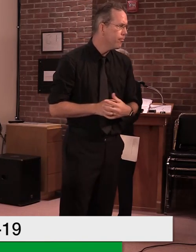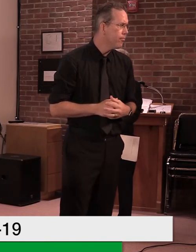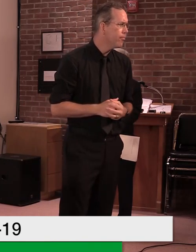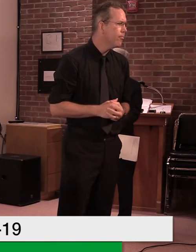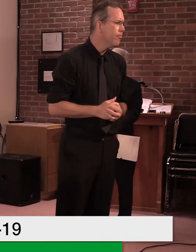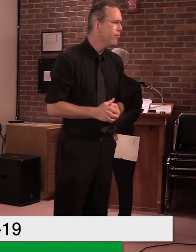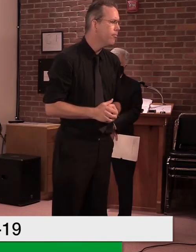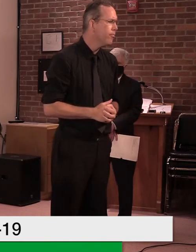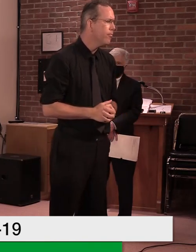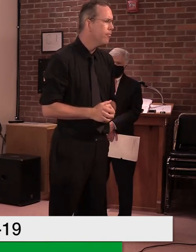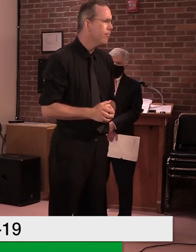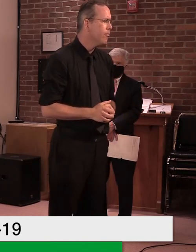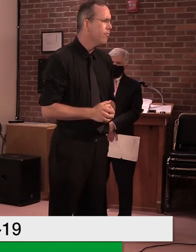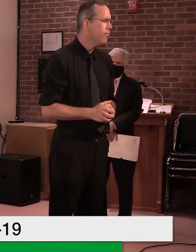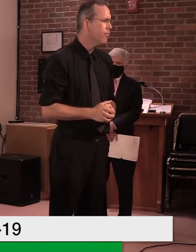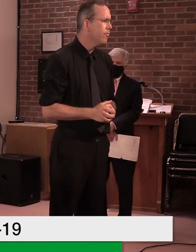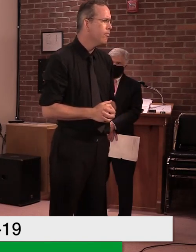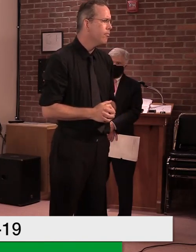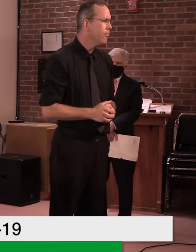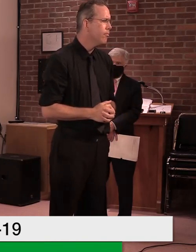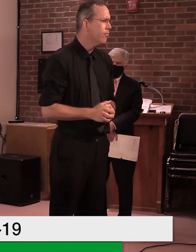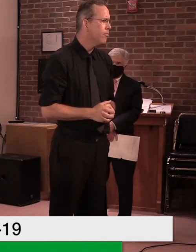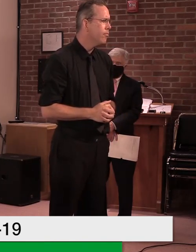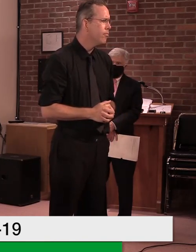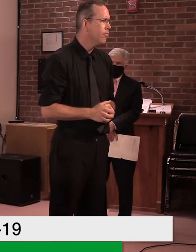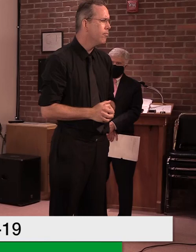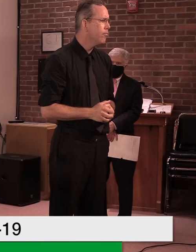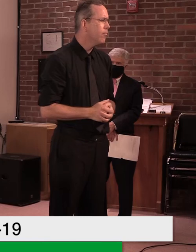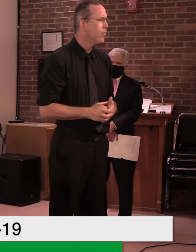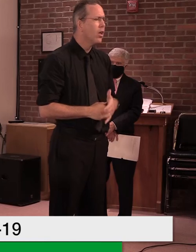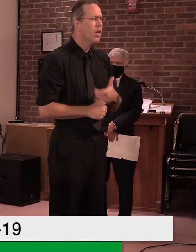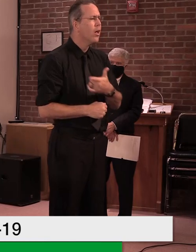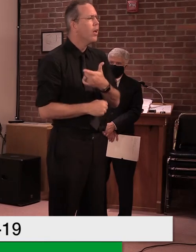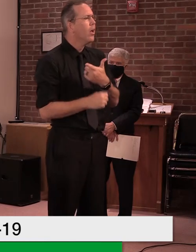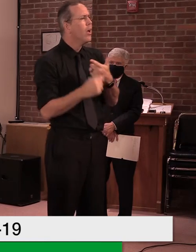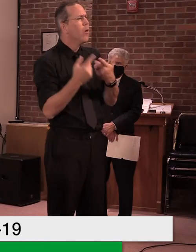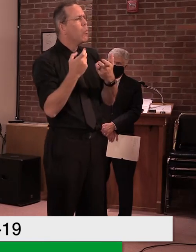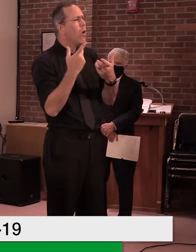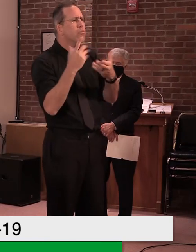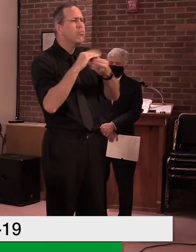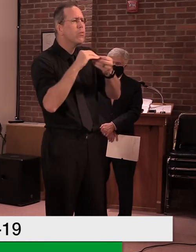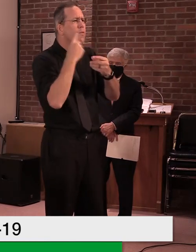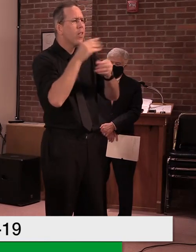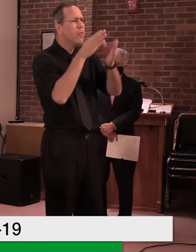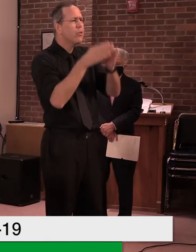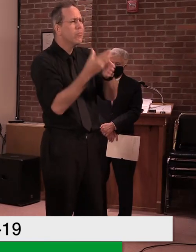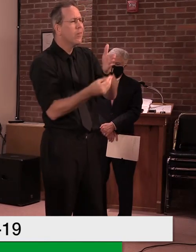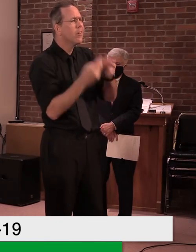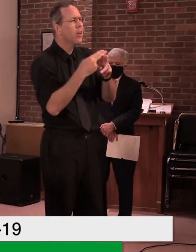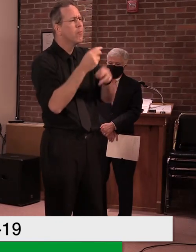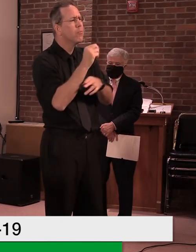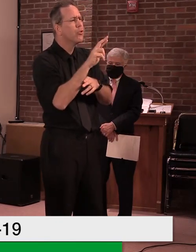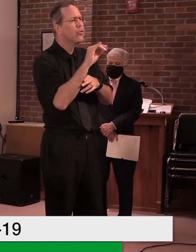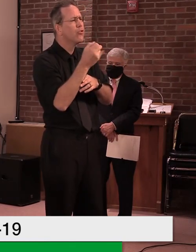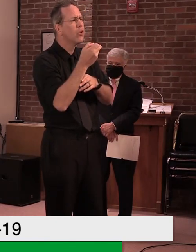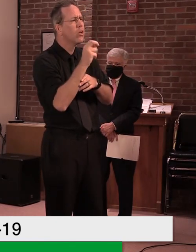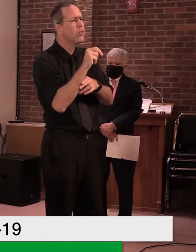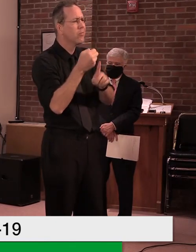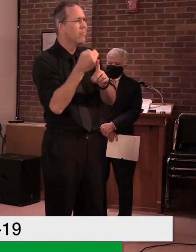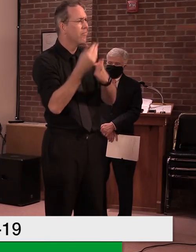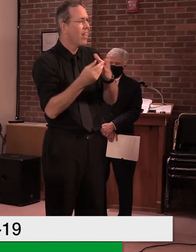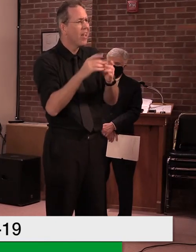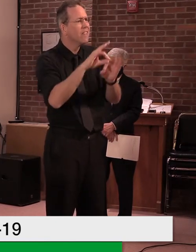again, it's a tragic, tragic situation. And obviously, we can't let this happen.